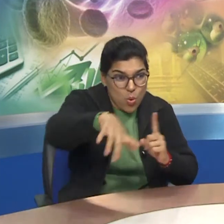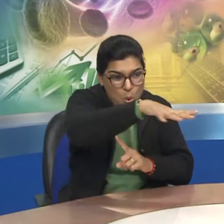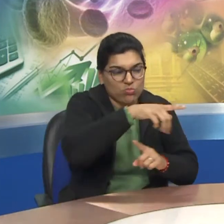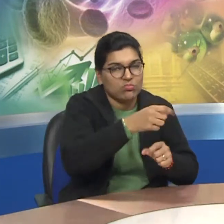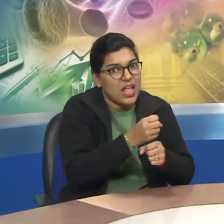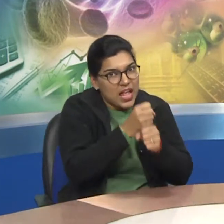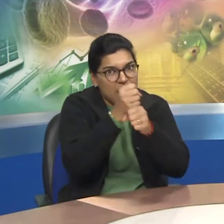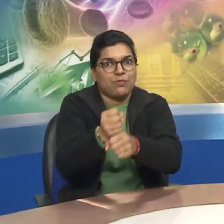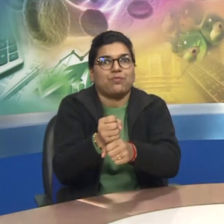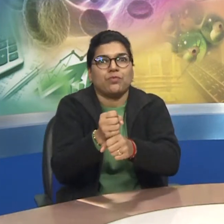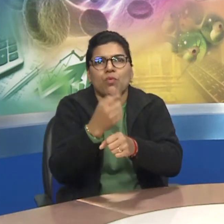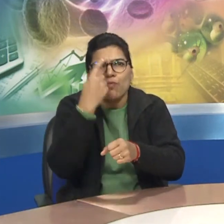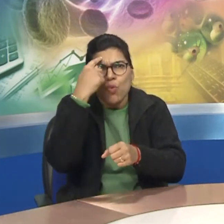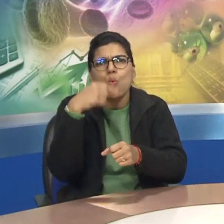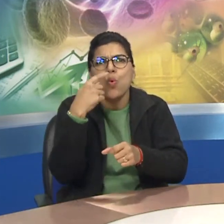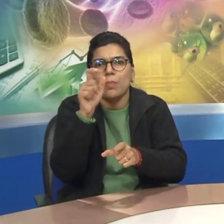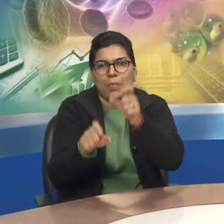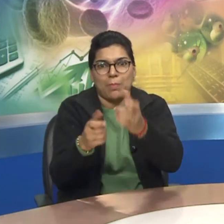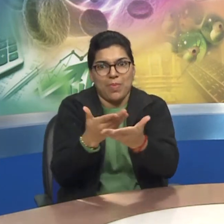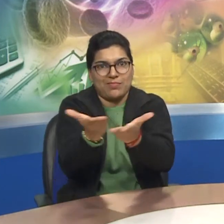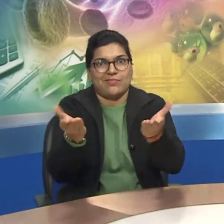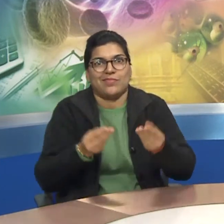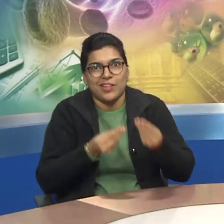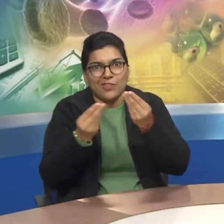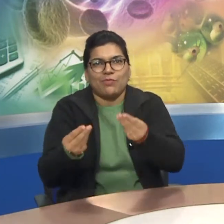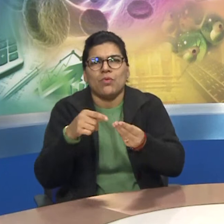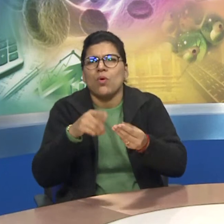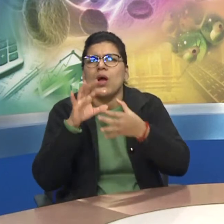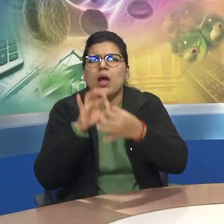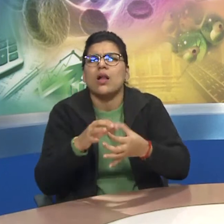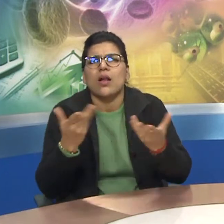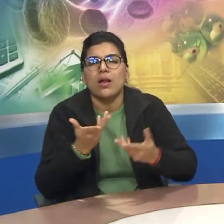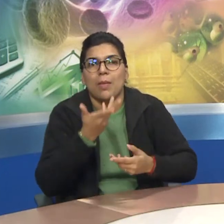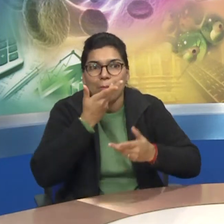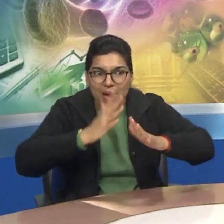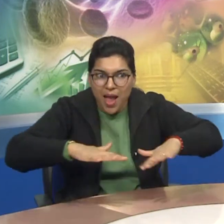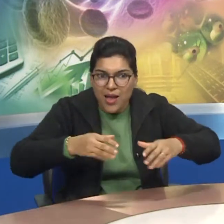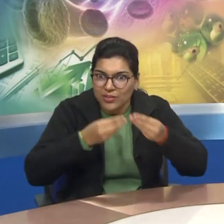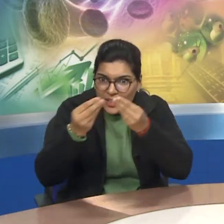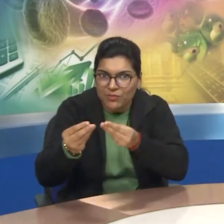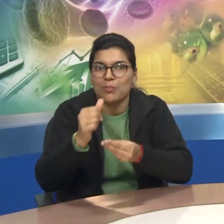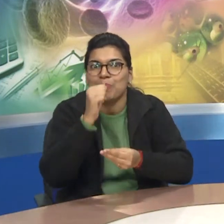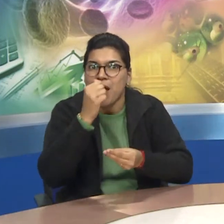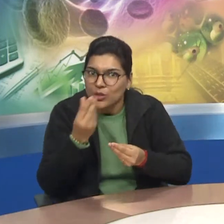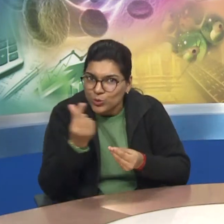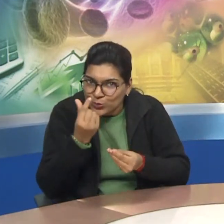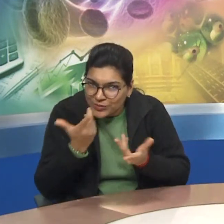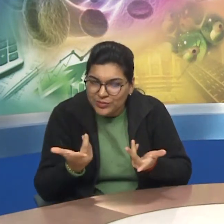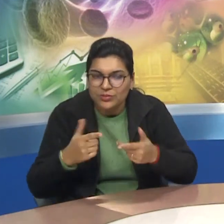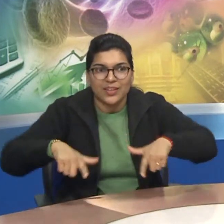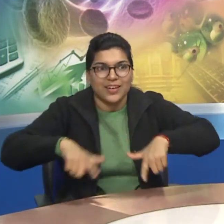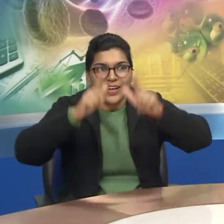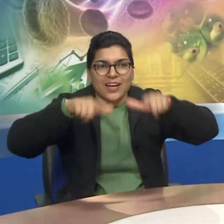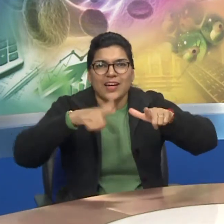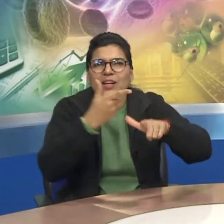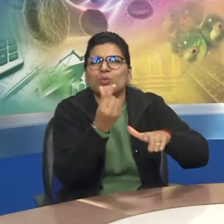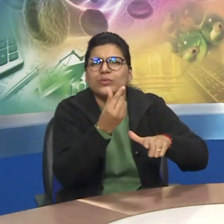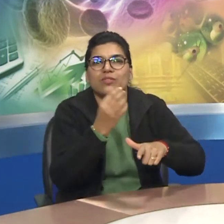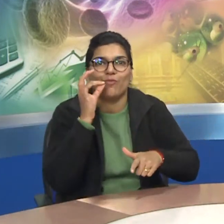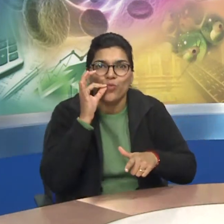We feel happy because we get to enjoy these wonderful gifts of nature.